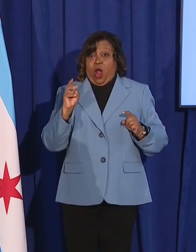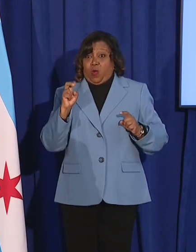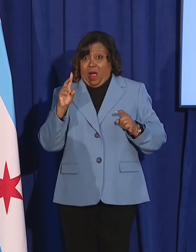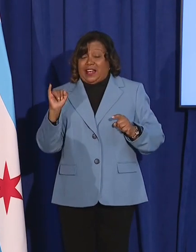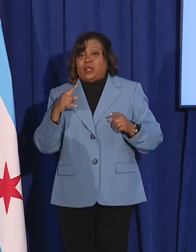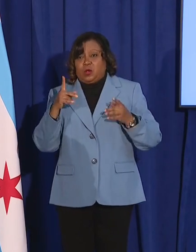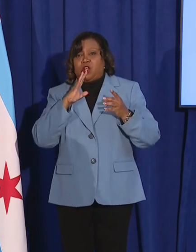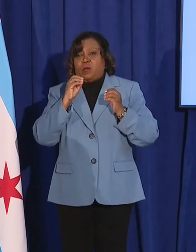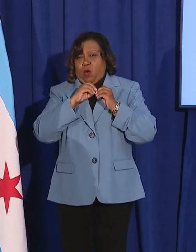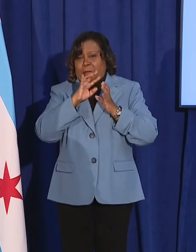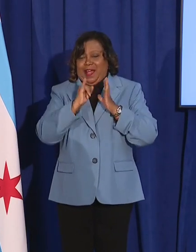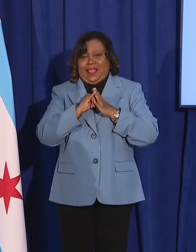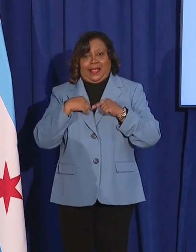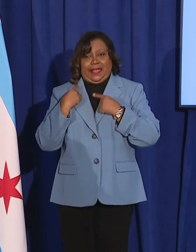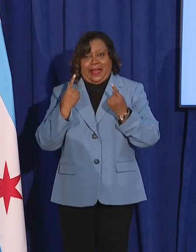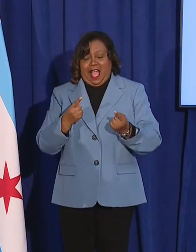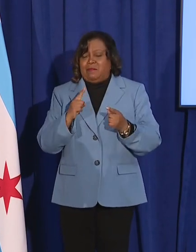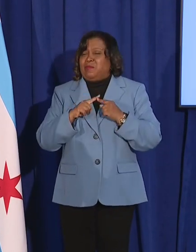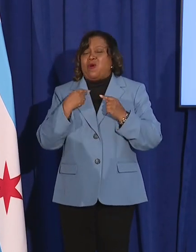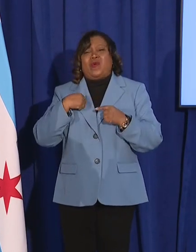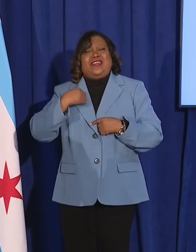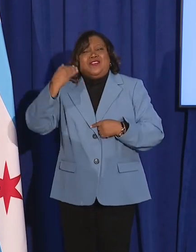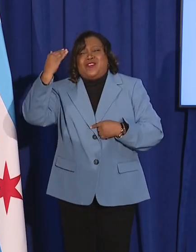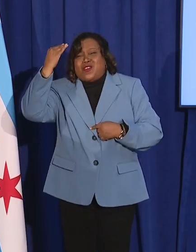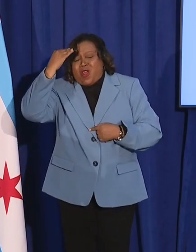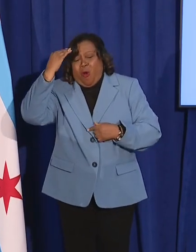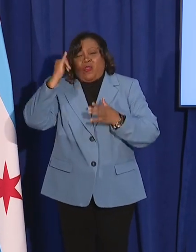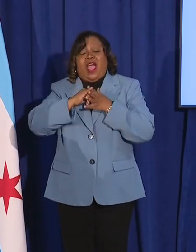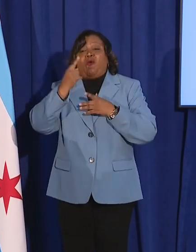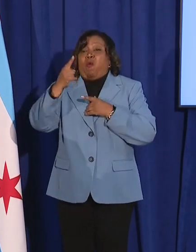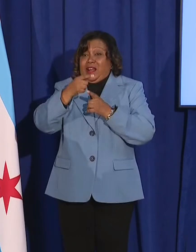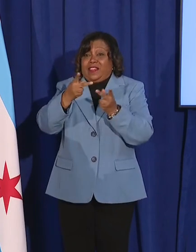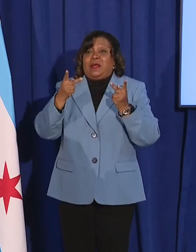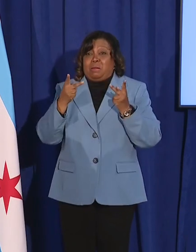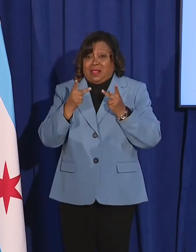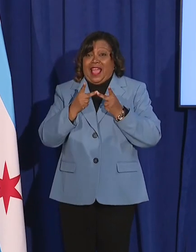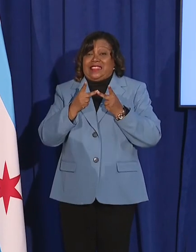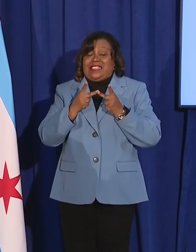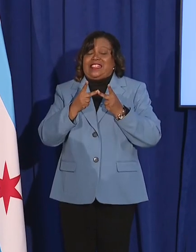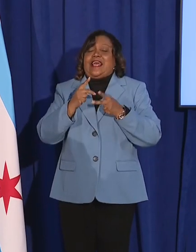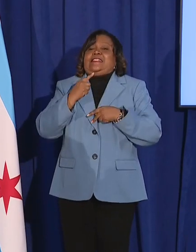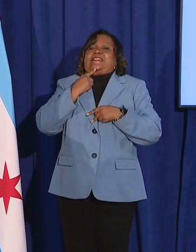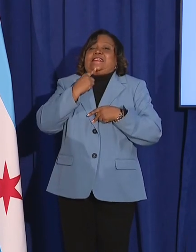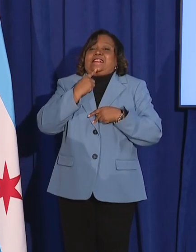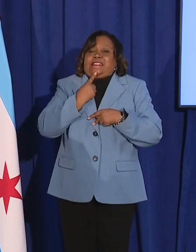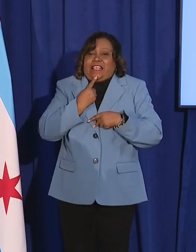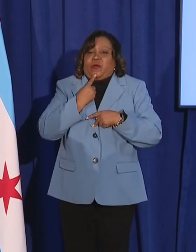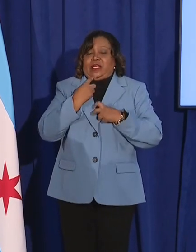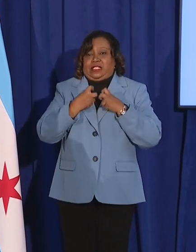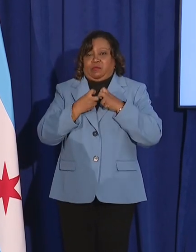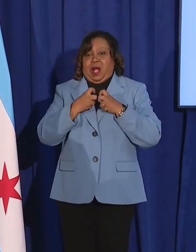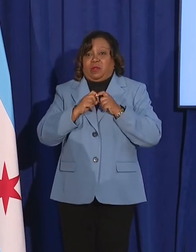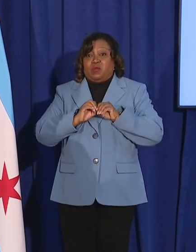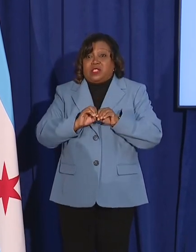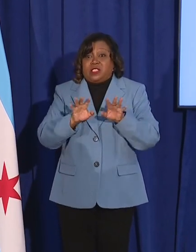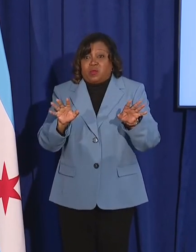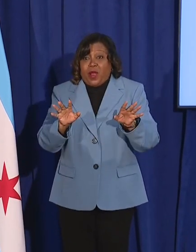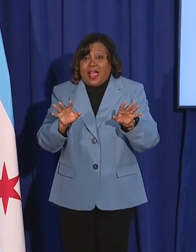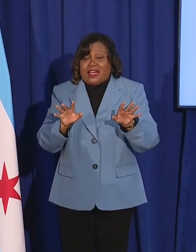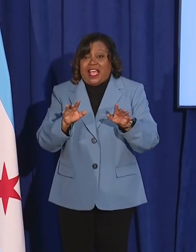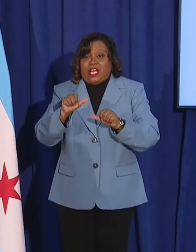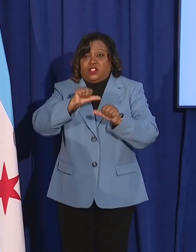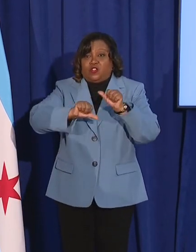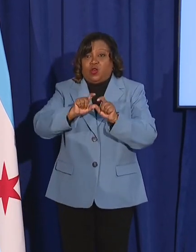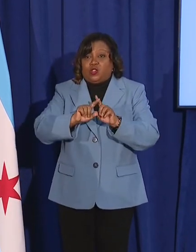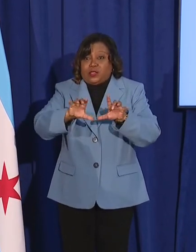more eloquently about it than I could ever be, but we know that one of the places that is a serious problem with spread is